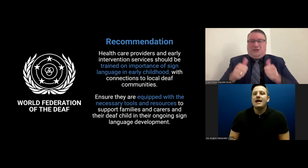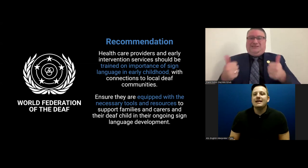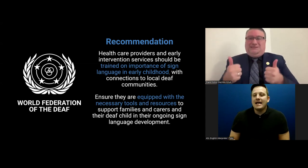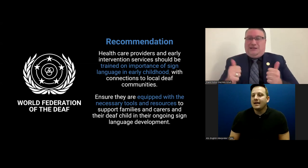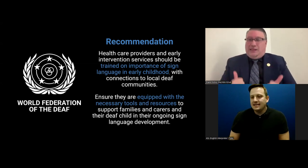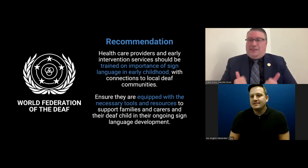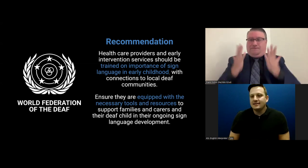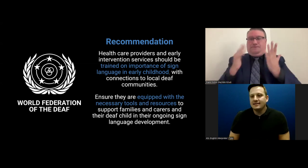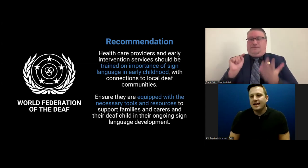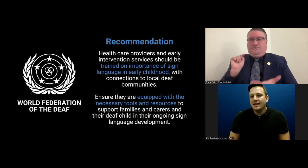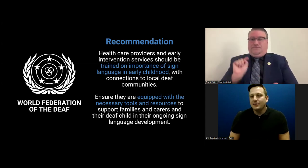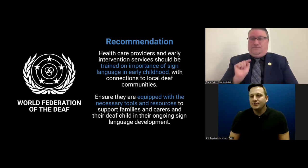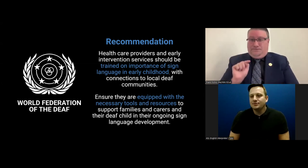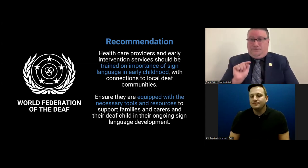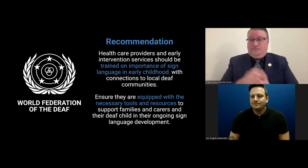has access in sign language.